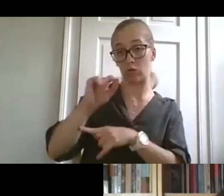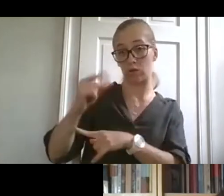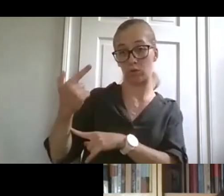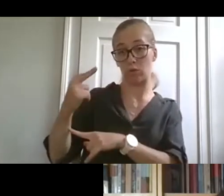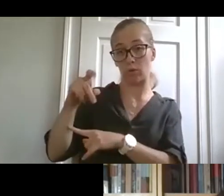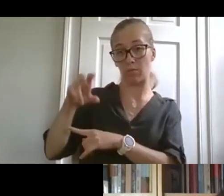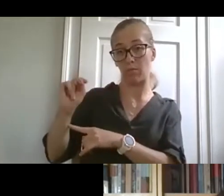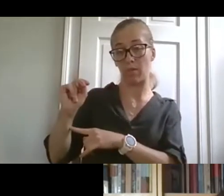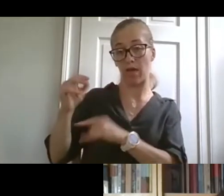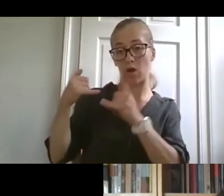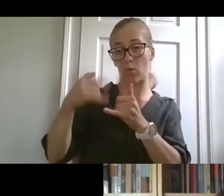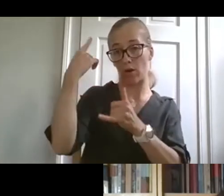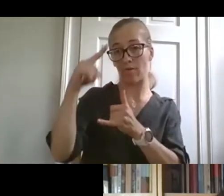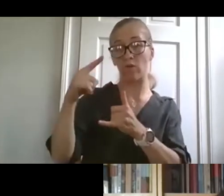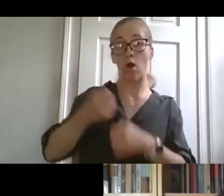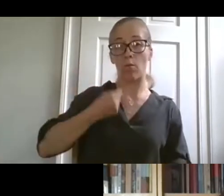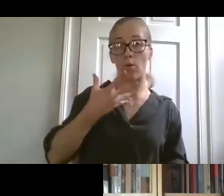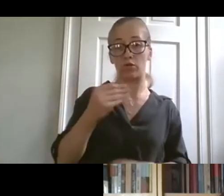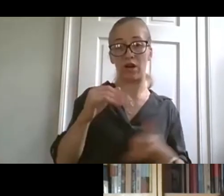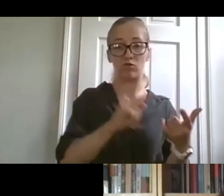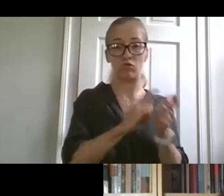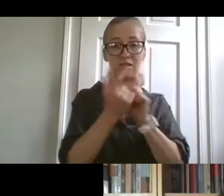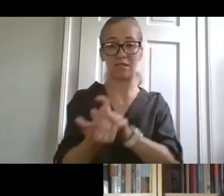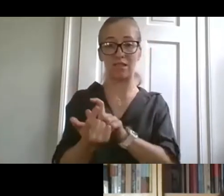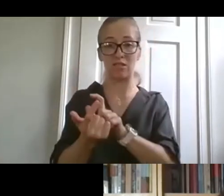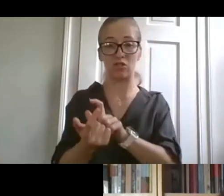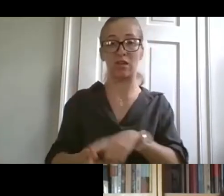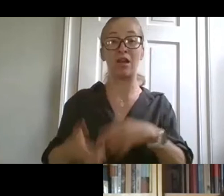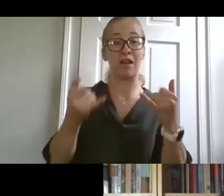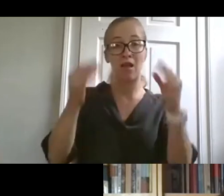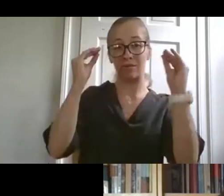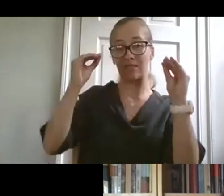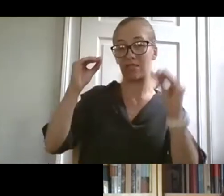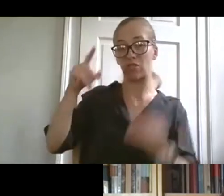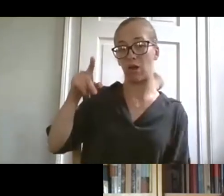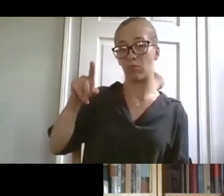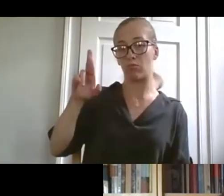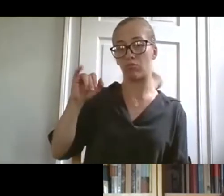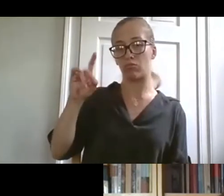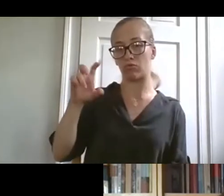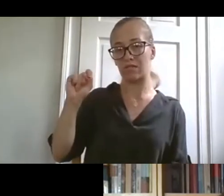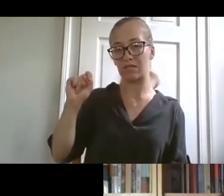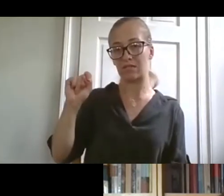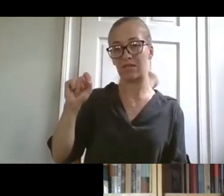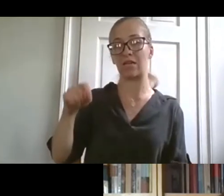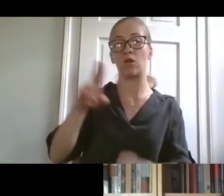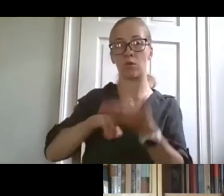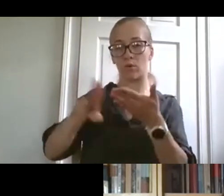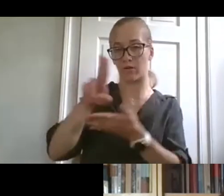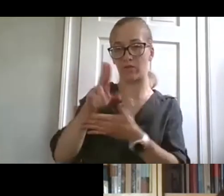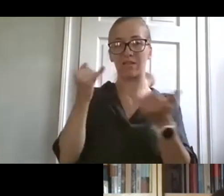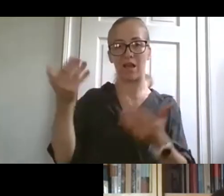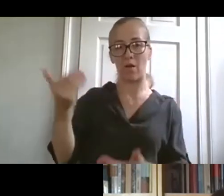for Poetry and Translation. She currently teaches fiction at Princeton University. Please help me welcome Idra